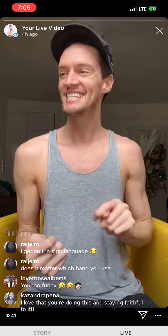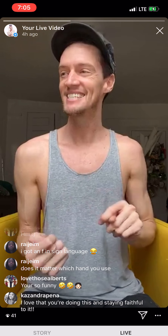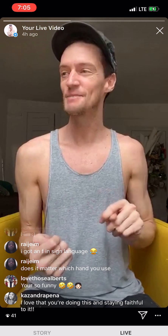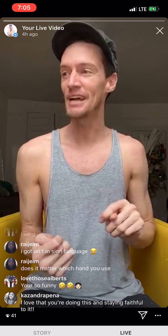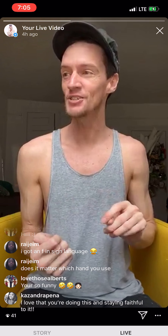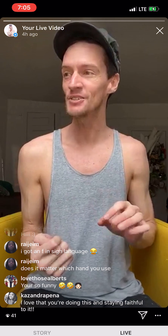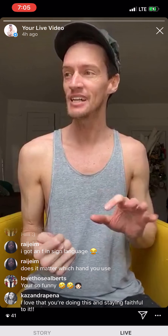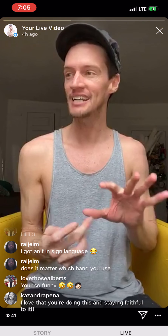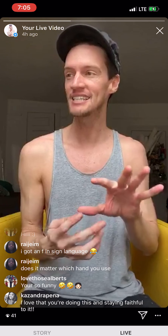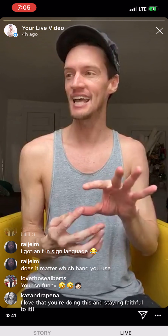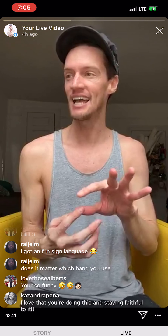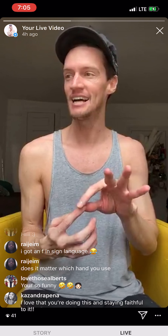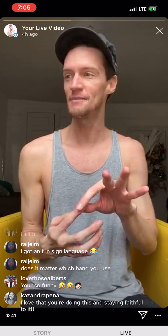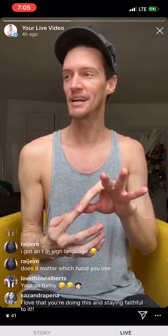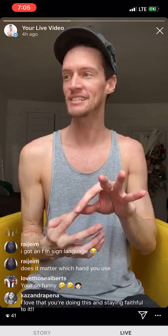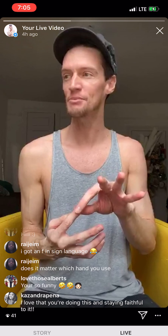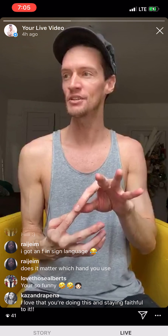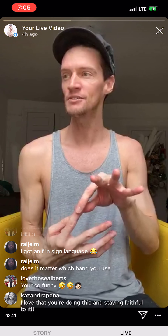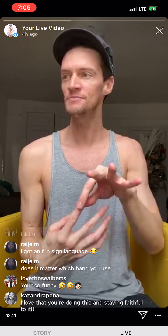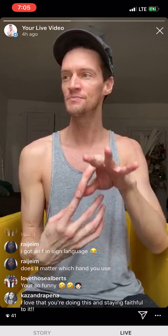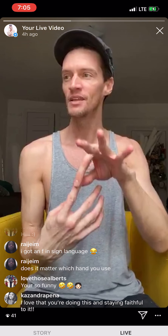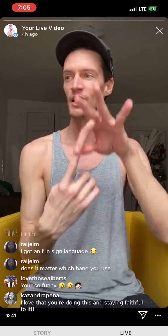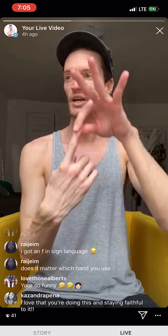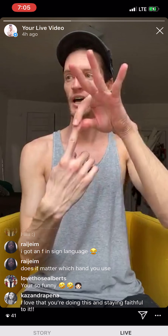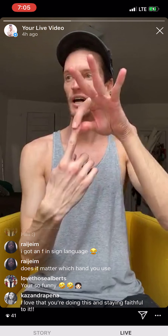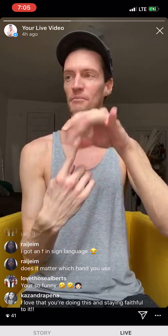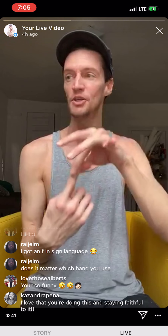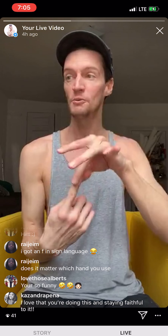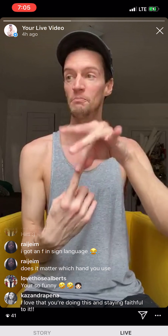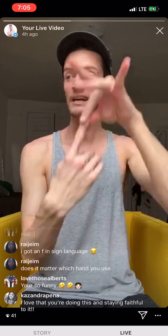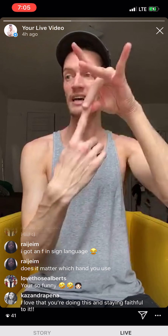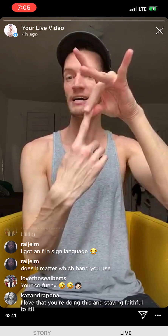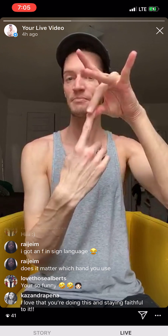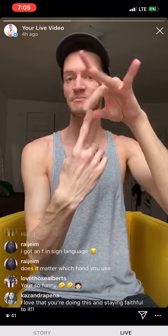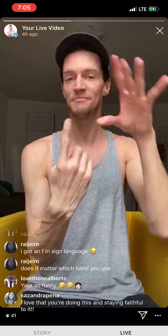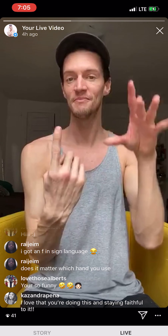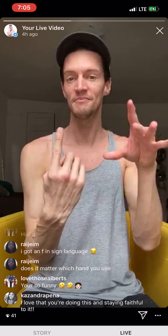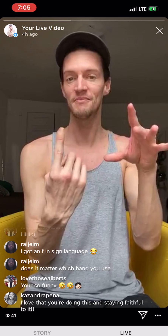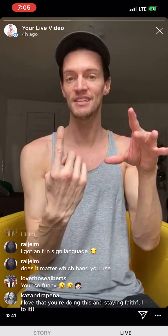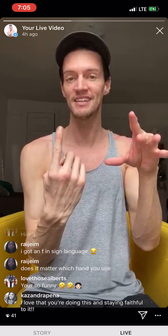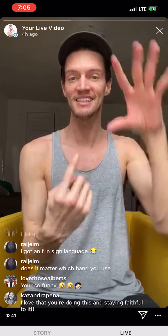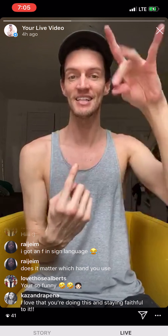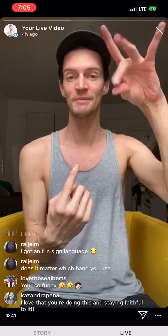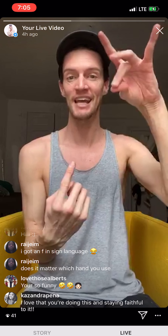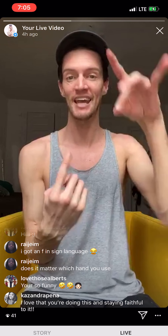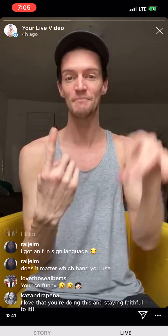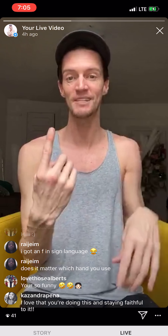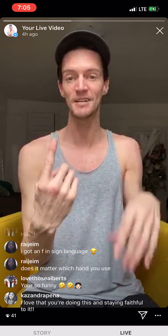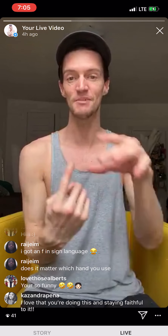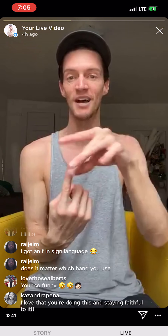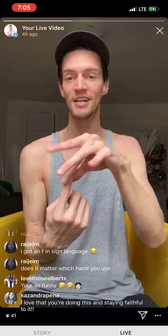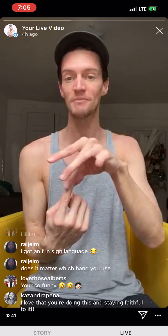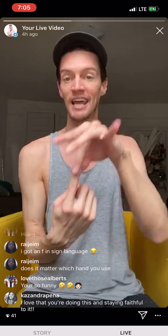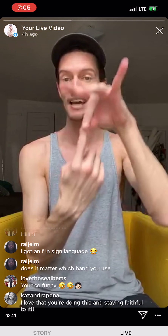Special. Exceptional. Um you pick up the the dominant hand picks up non-dominant hand.